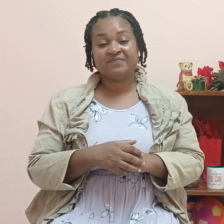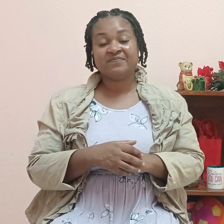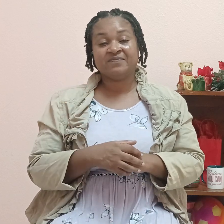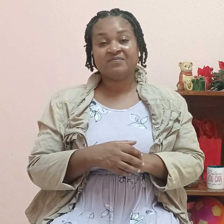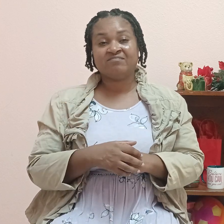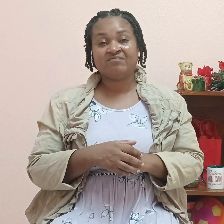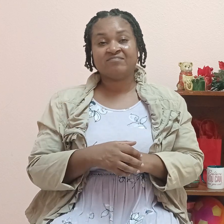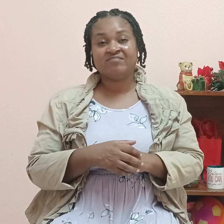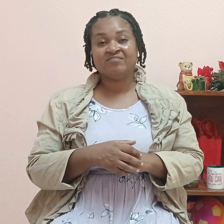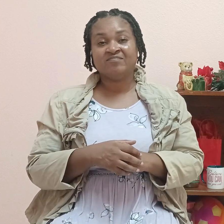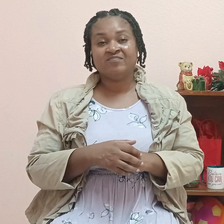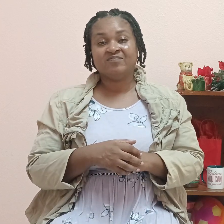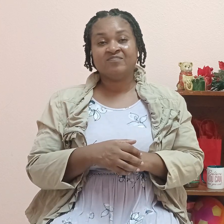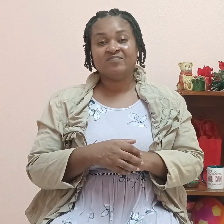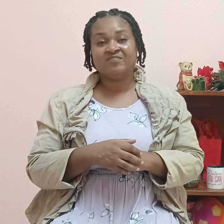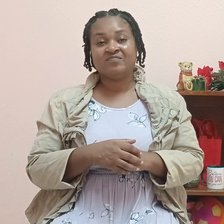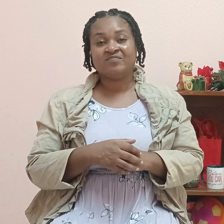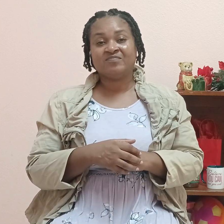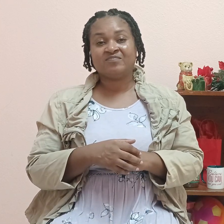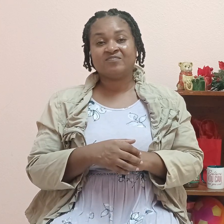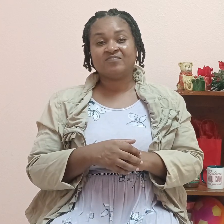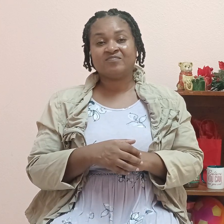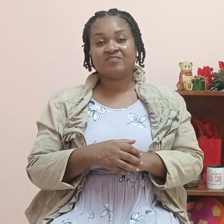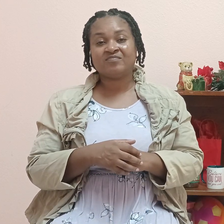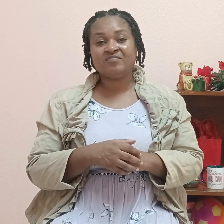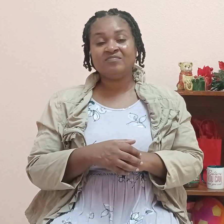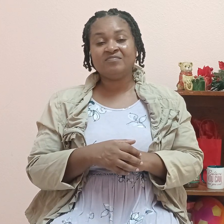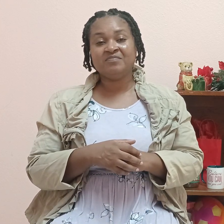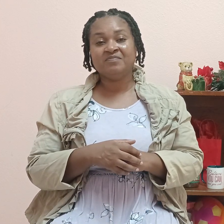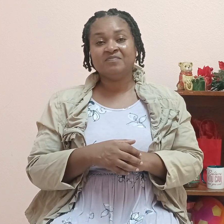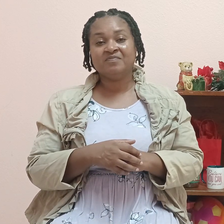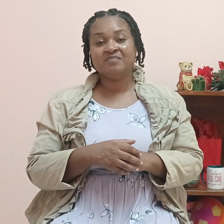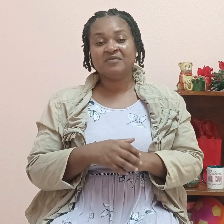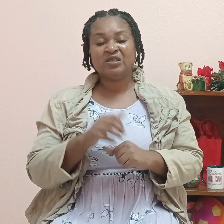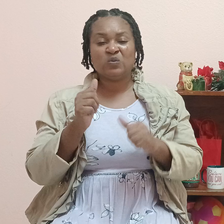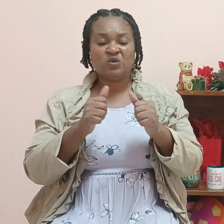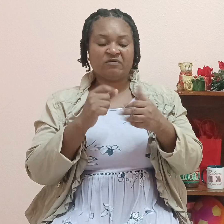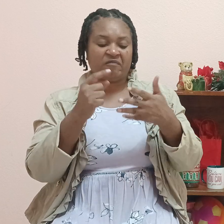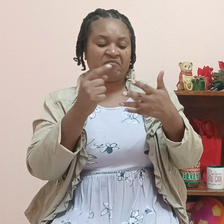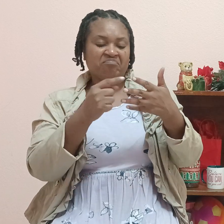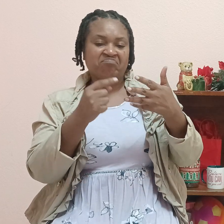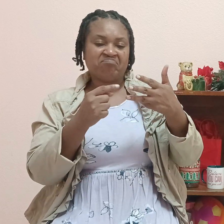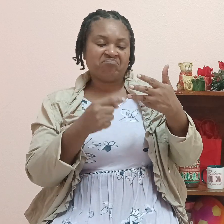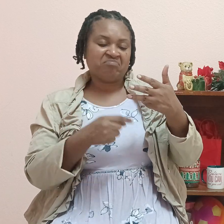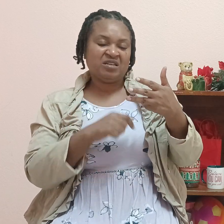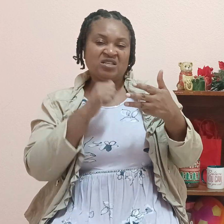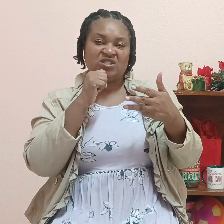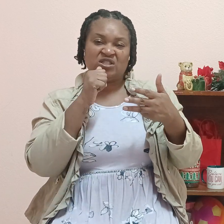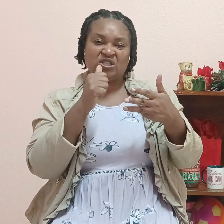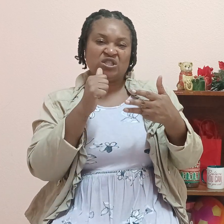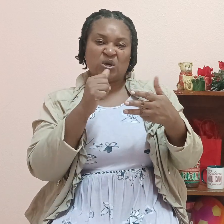Which of these is not a typical part of Jamaican Christmas